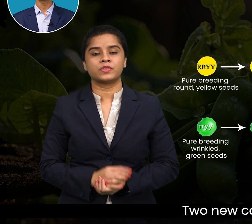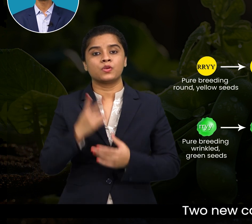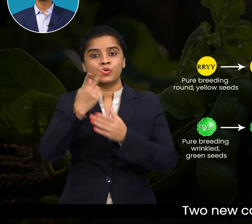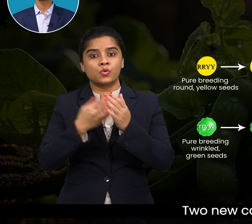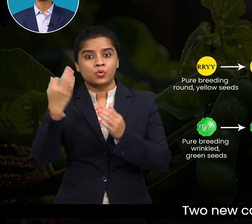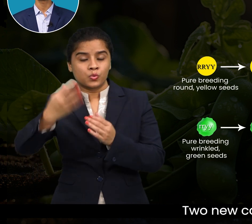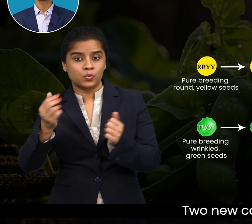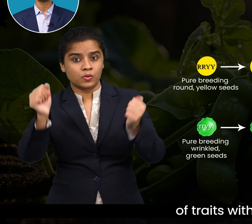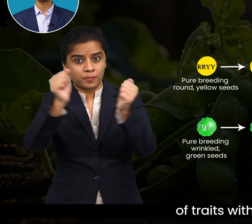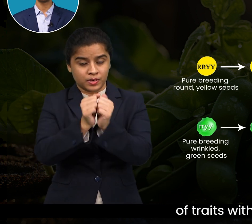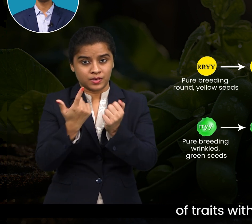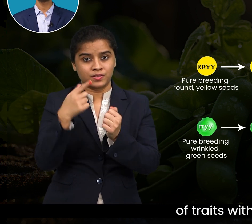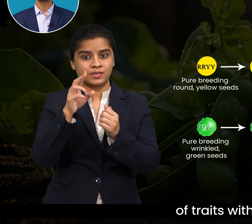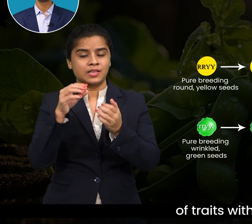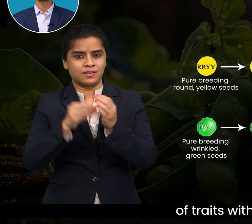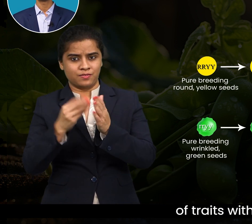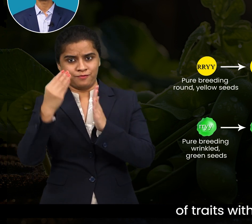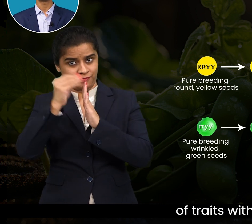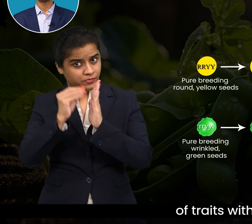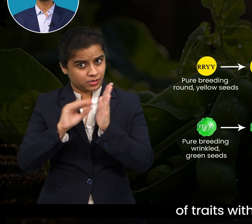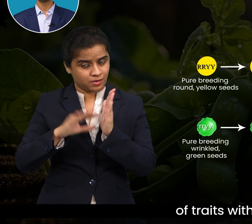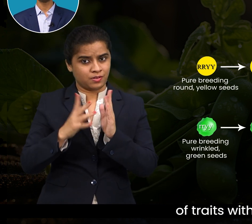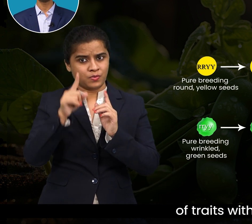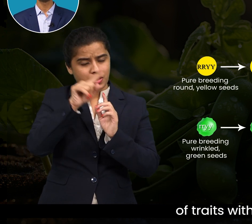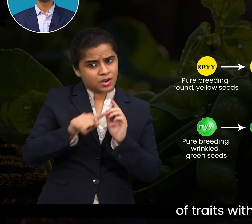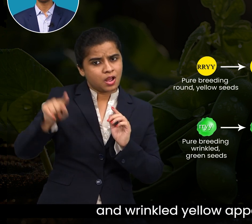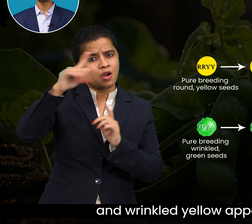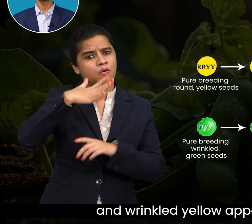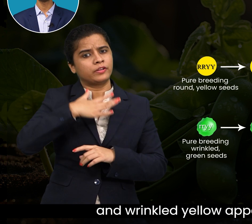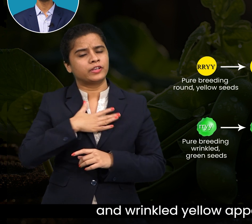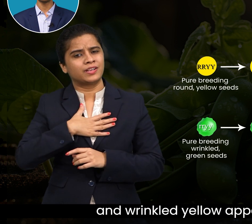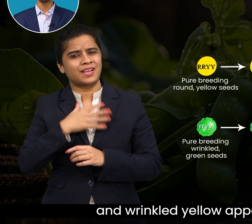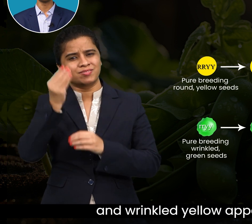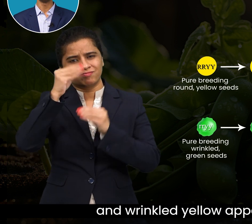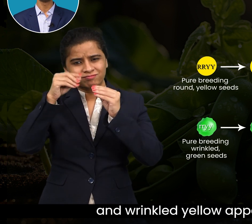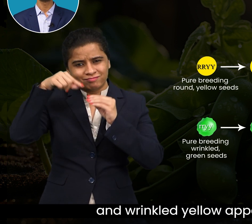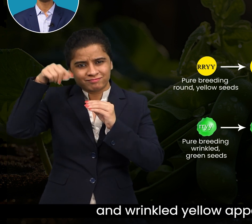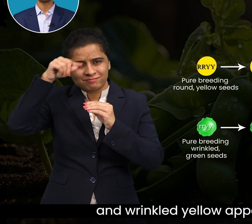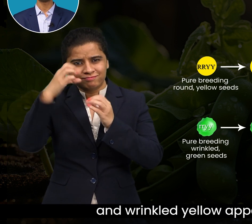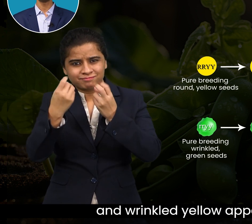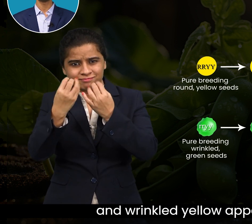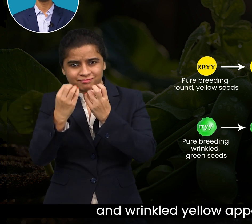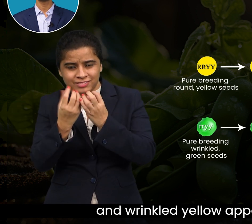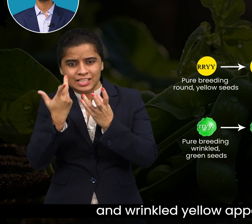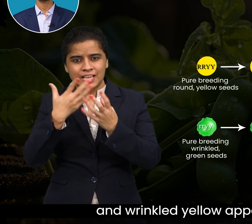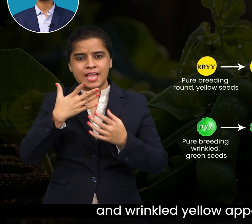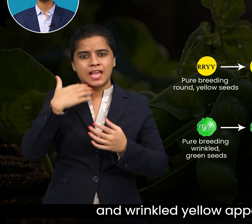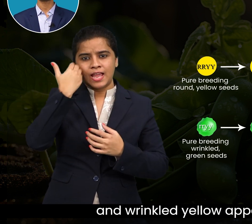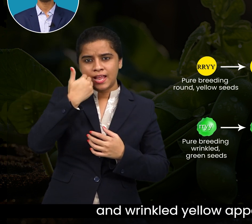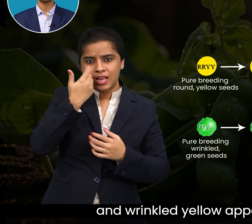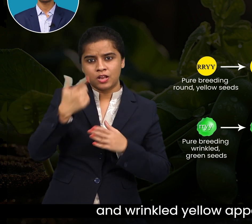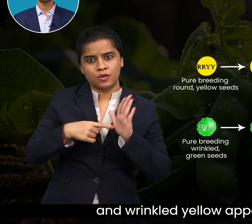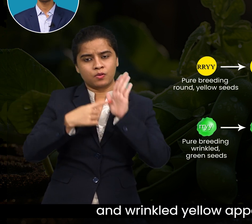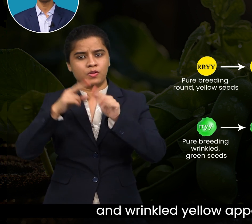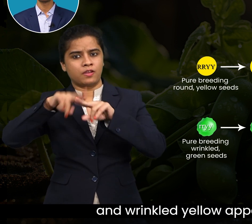2 new combinations of traits with the round green and wrinkled yellow appeared in the